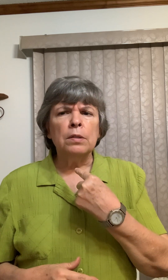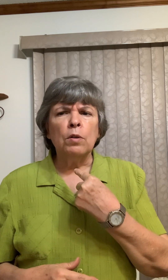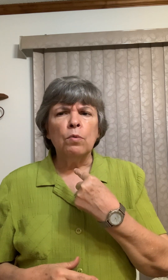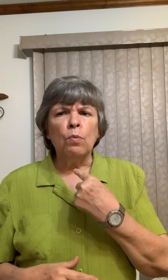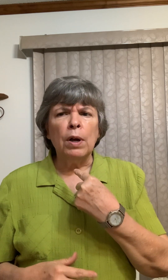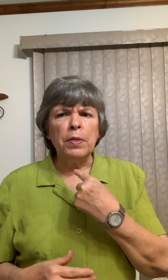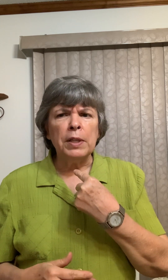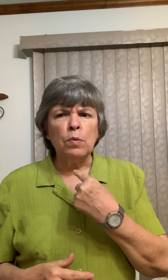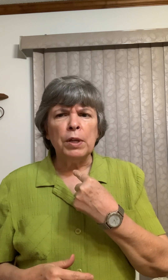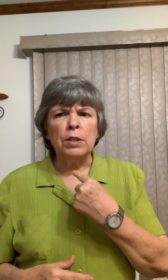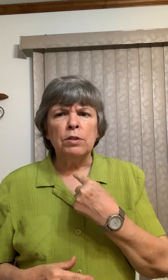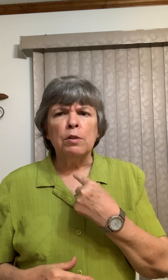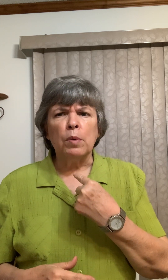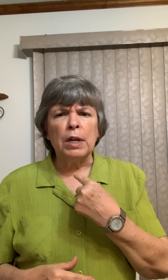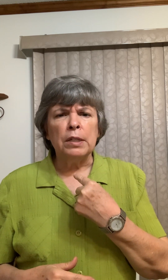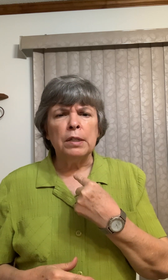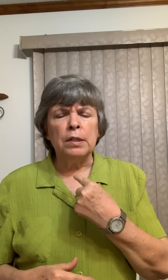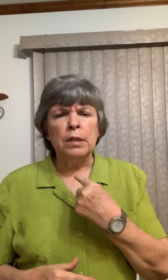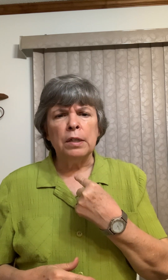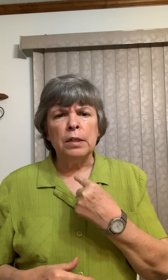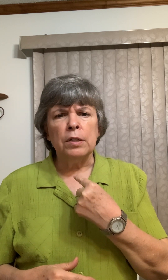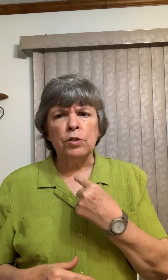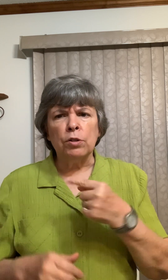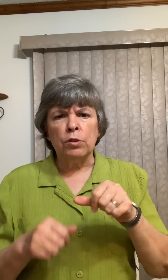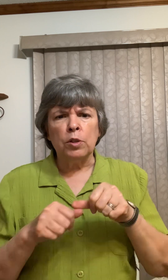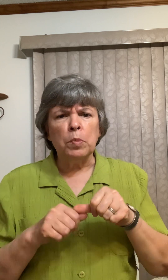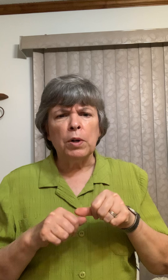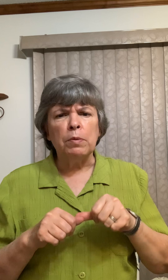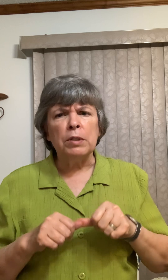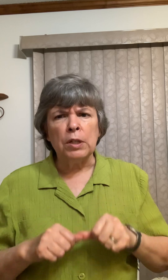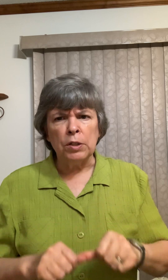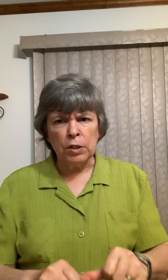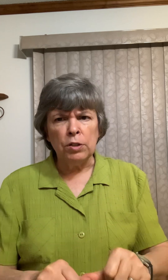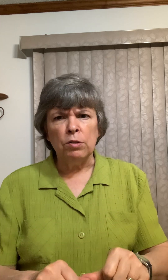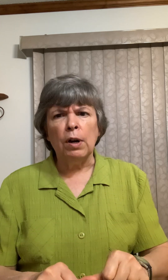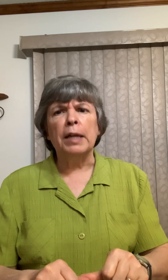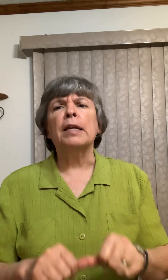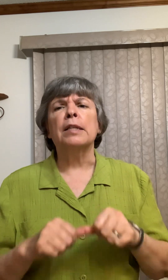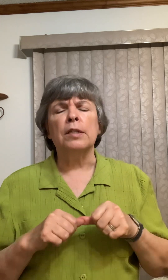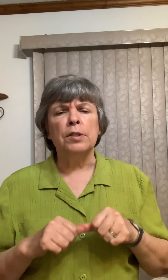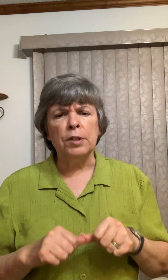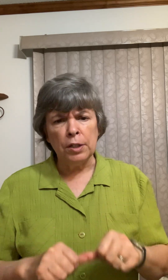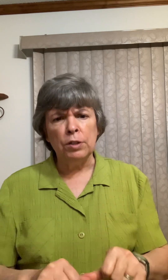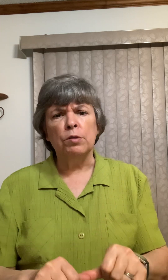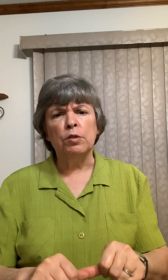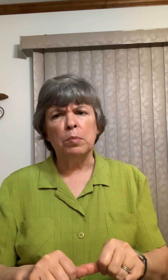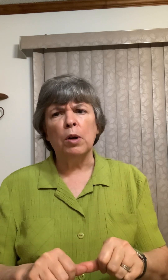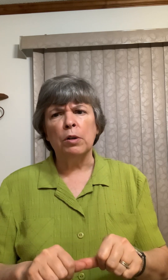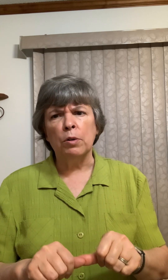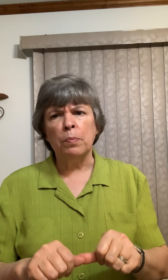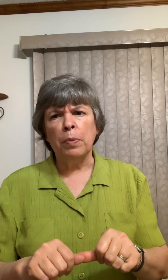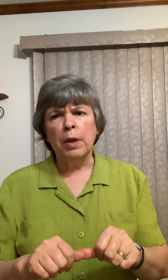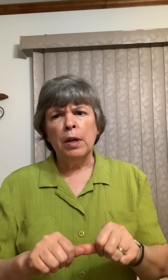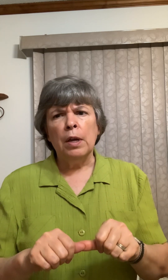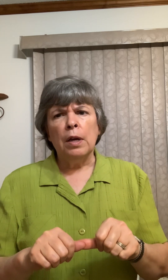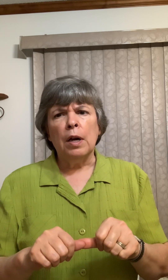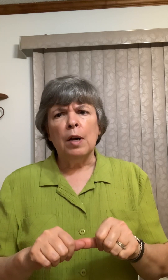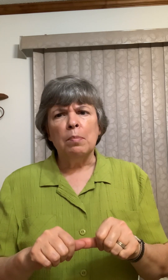So one thing that we can do, and what I did in church this morning, was continue. I can continue tomorrow.